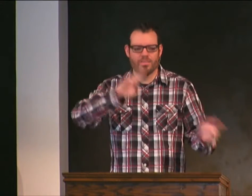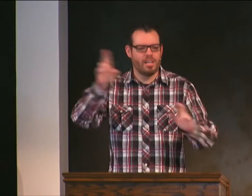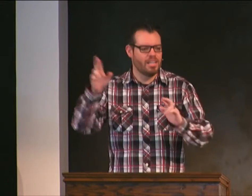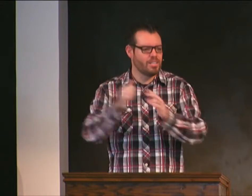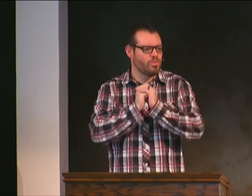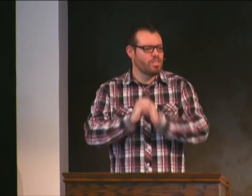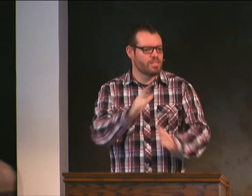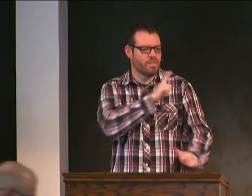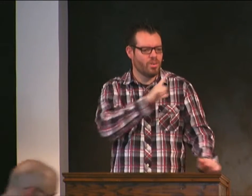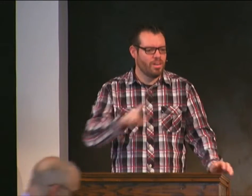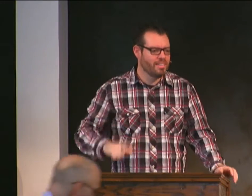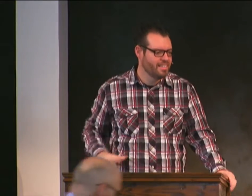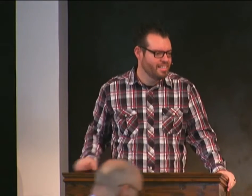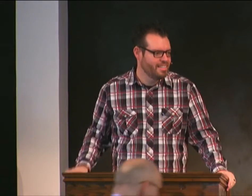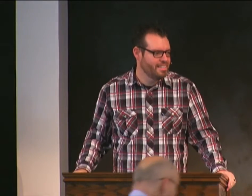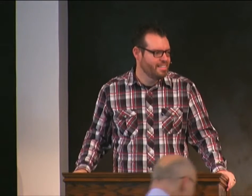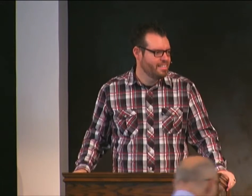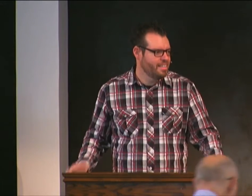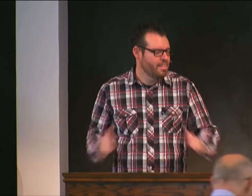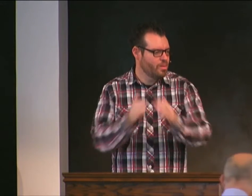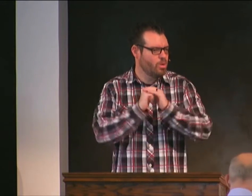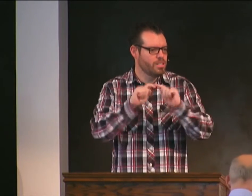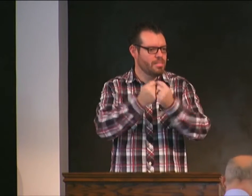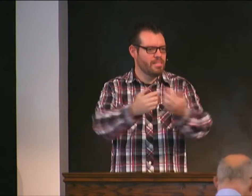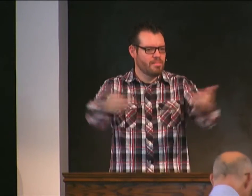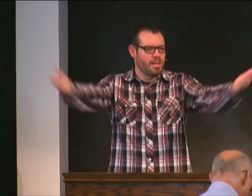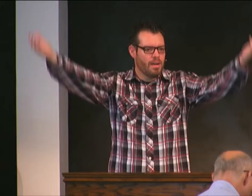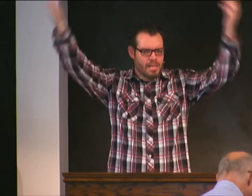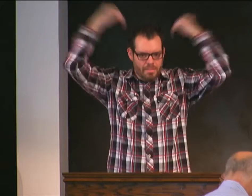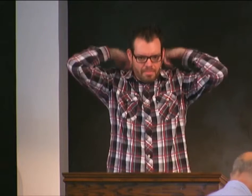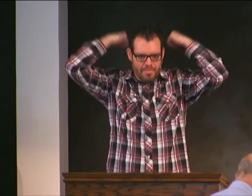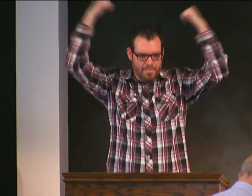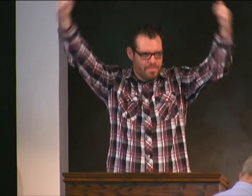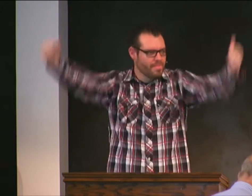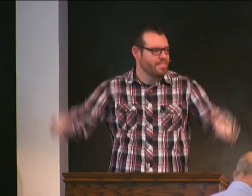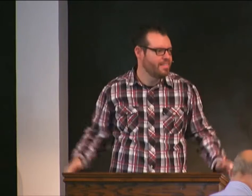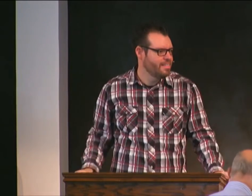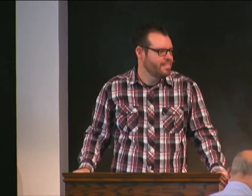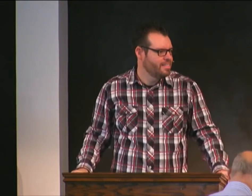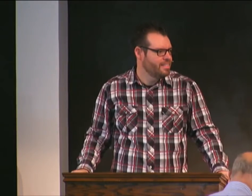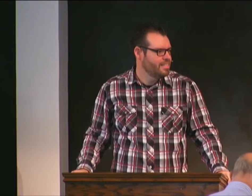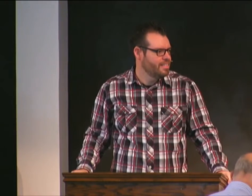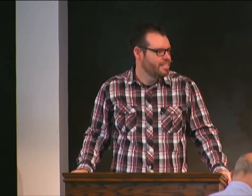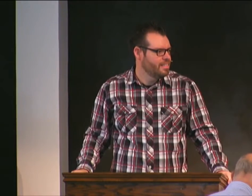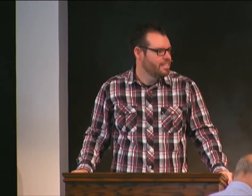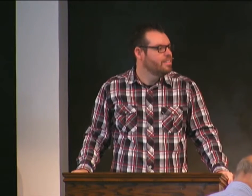Now, are you ready to worship the Lord? Worship team, come on up.